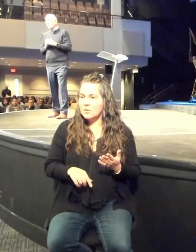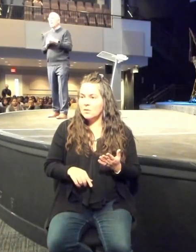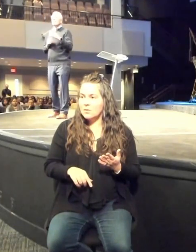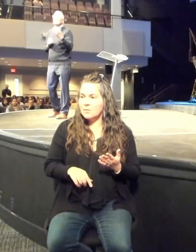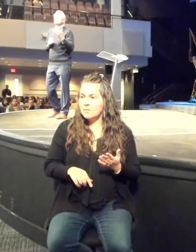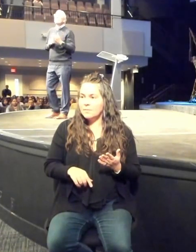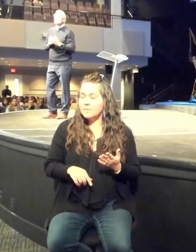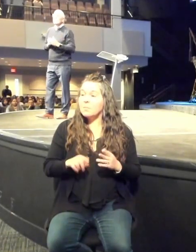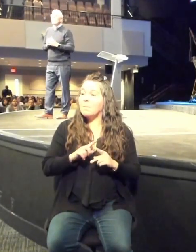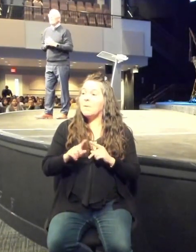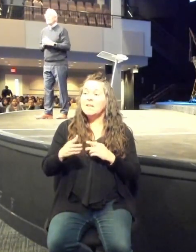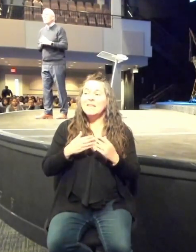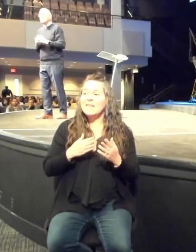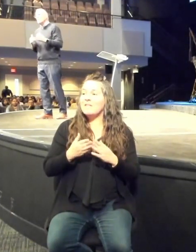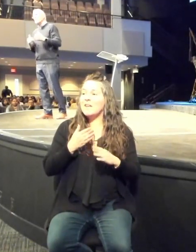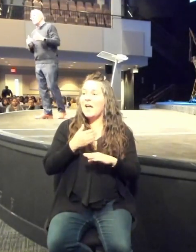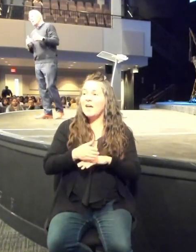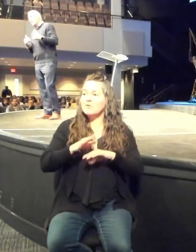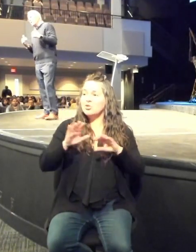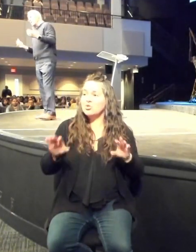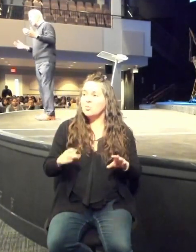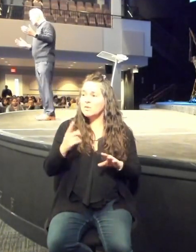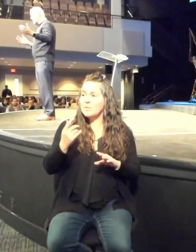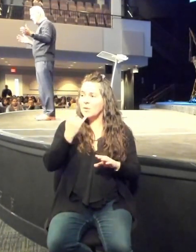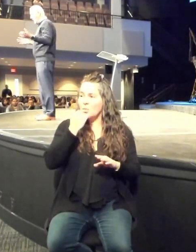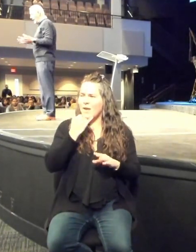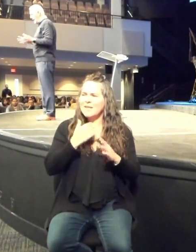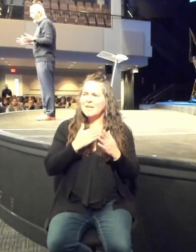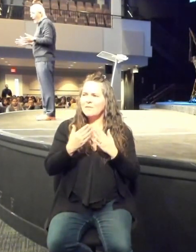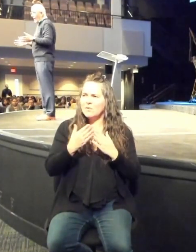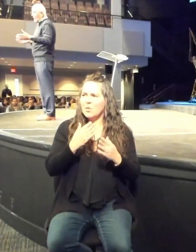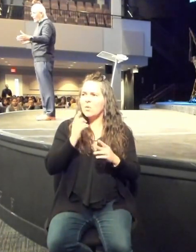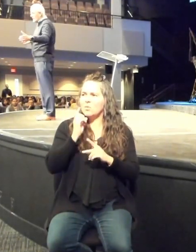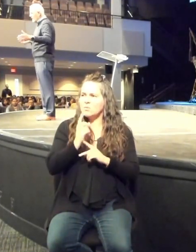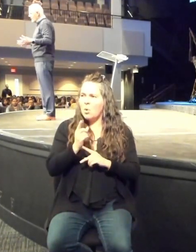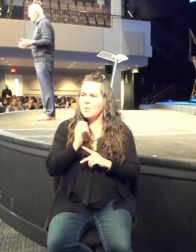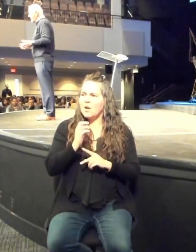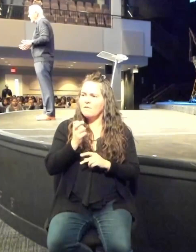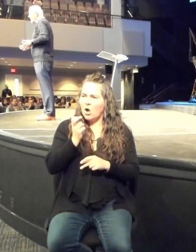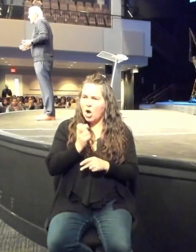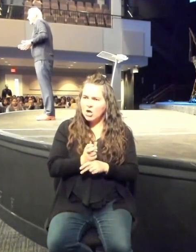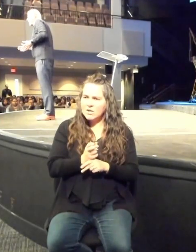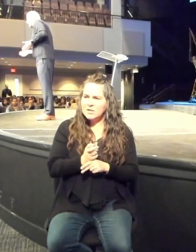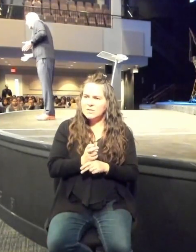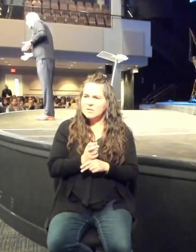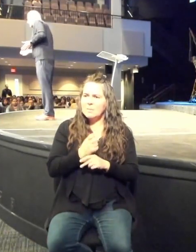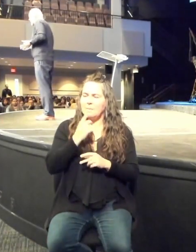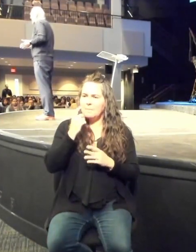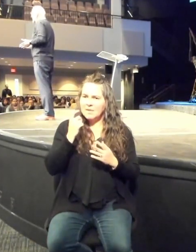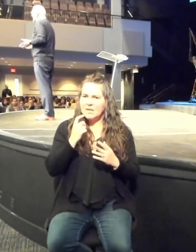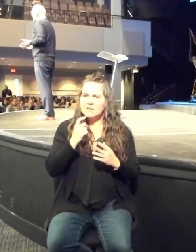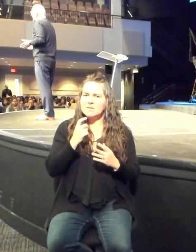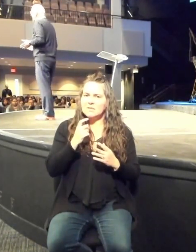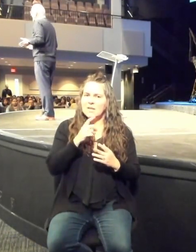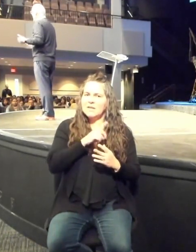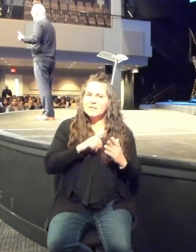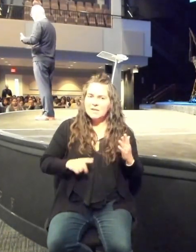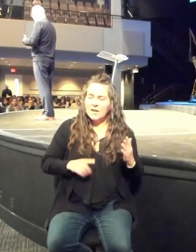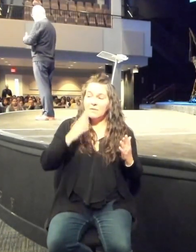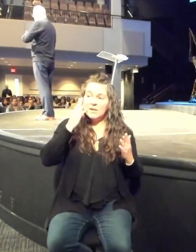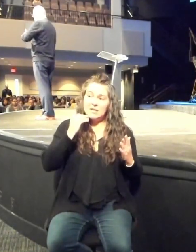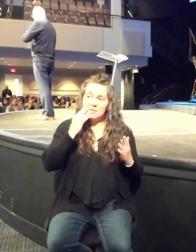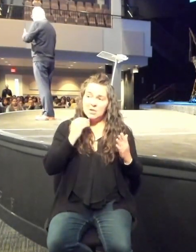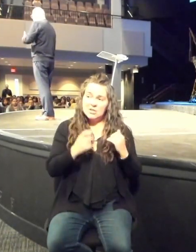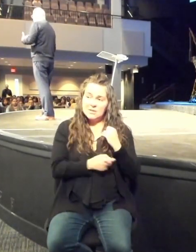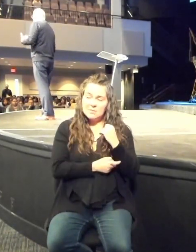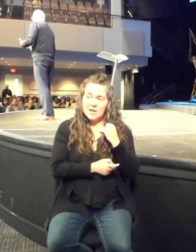But even after doing something wrong, even though there was a moment of hardness because he fell into temptation, he came back